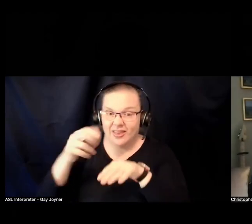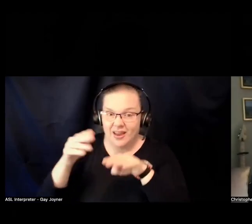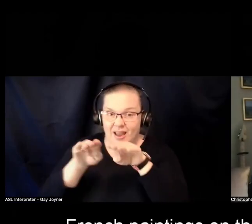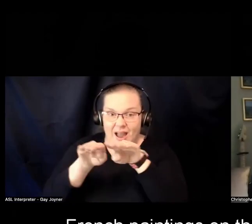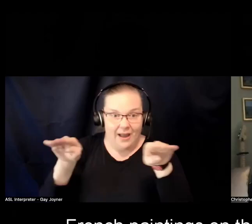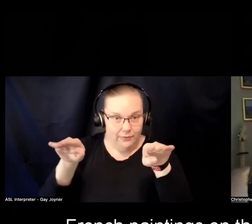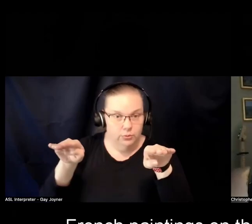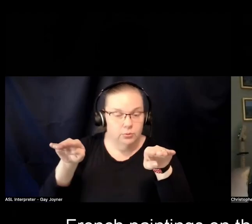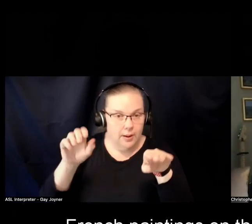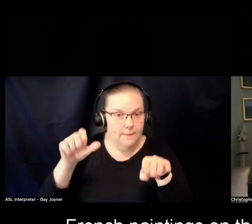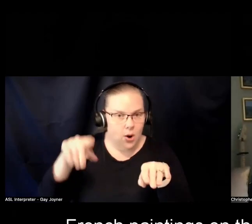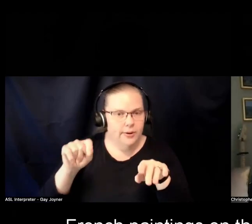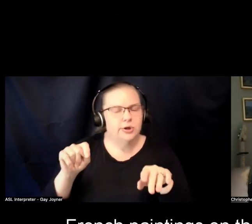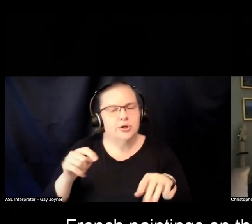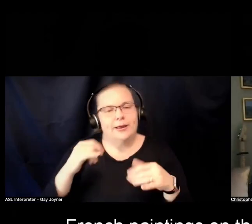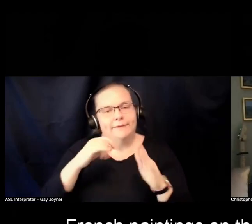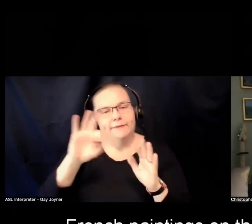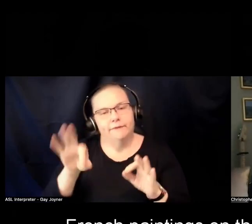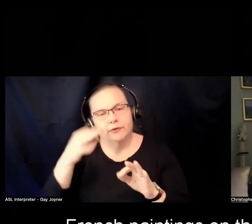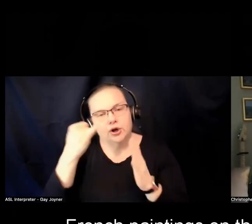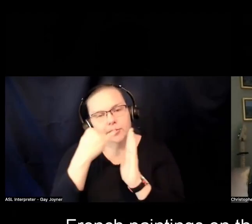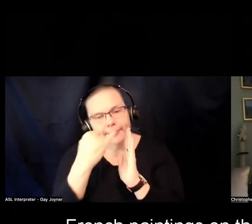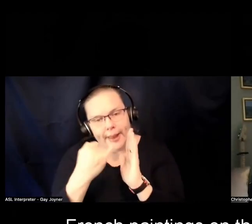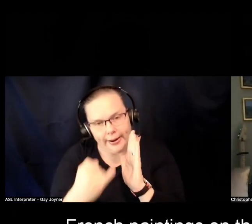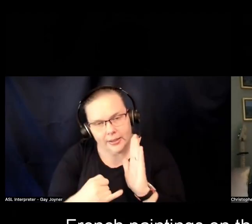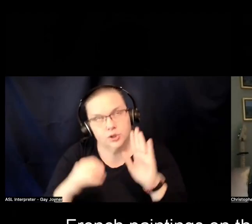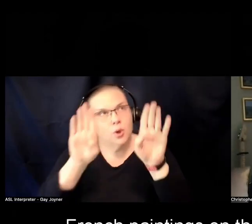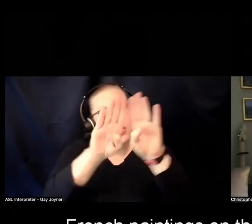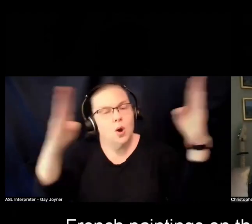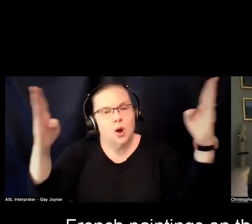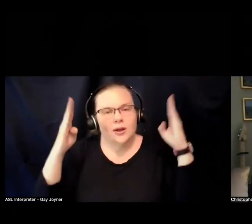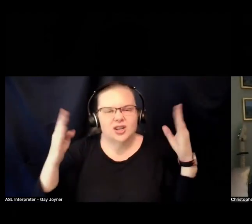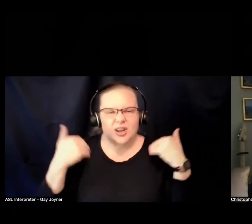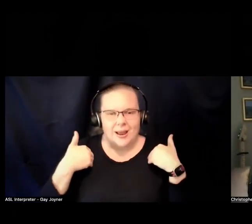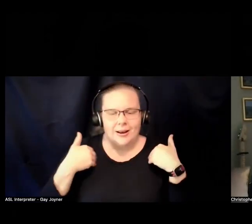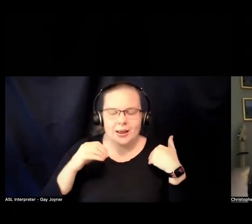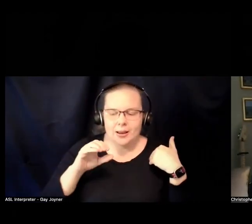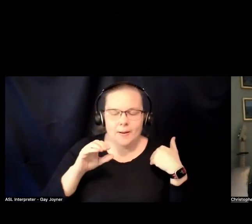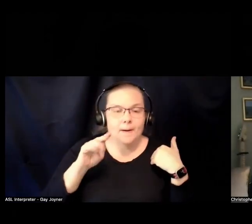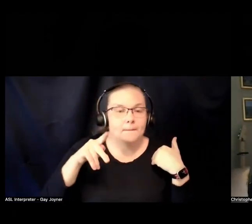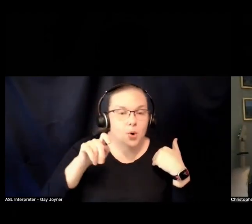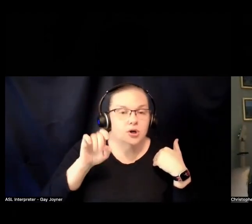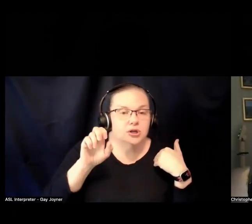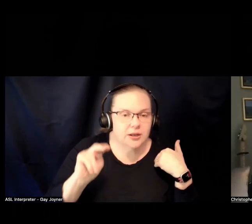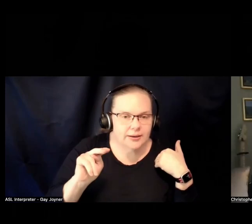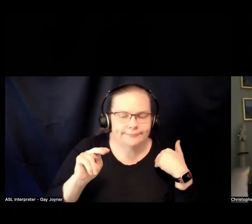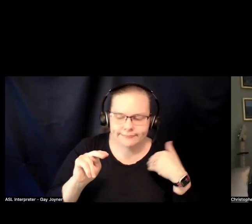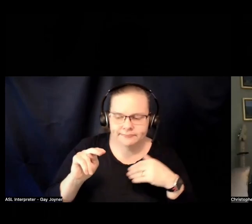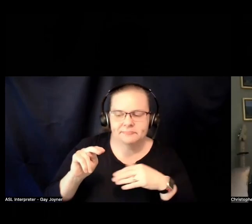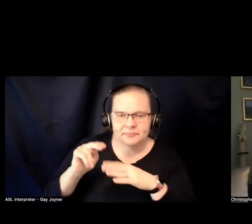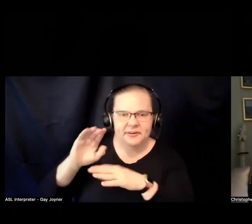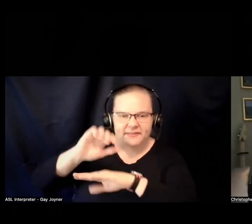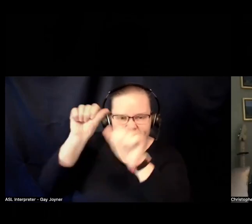home. French paintings on the walls comforted her, as did a porcelain Chelsea figurine on her desk, topped in white